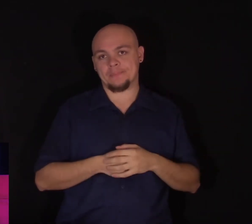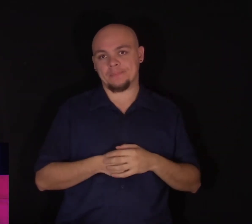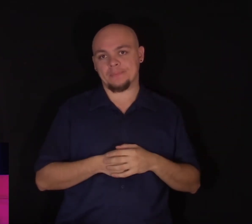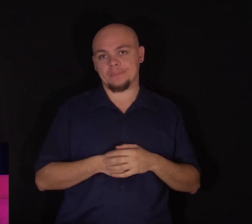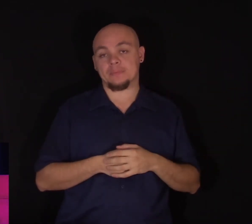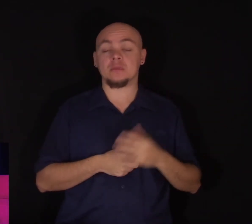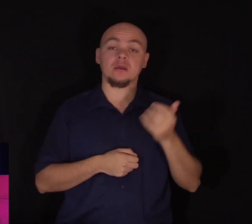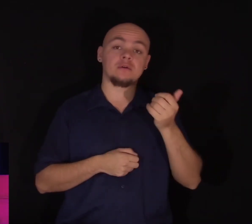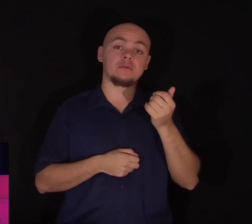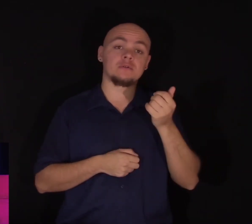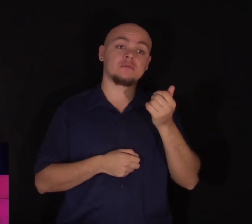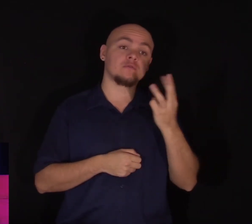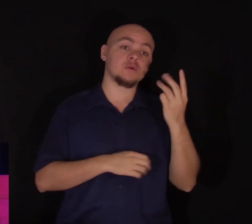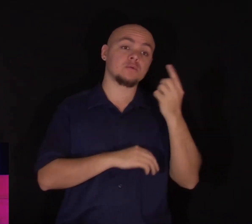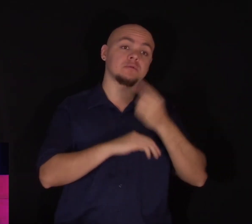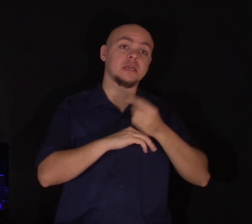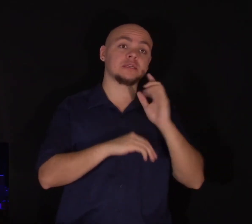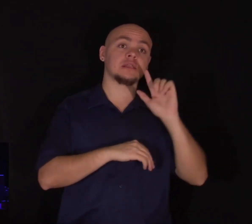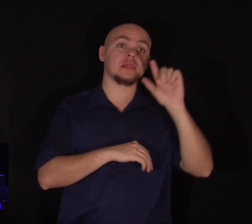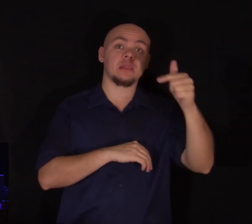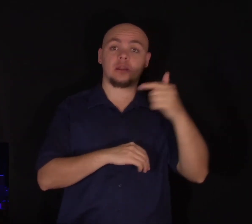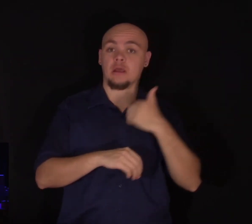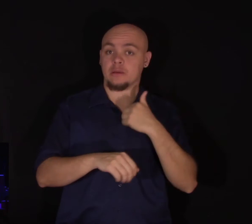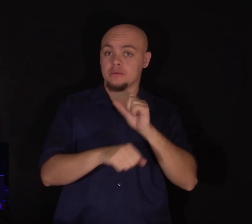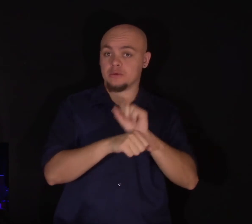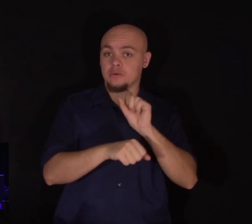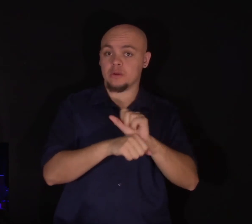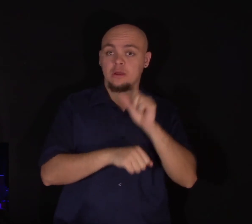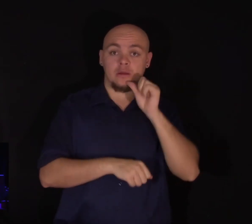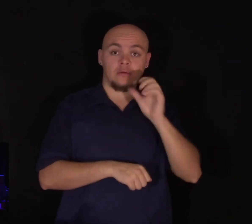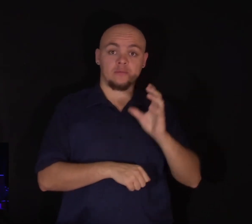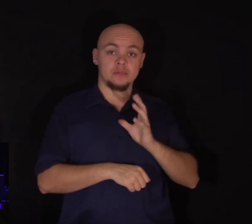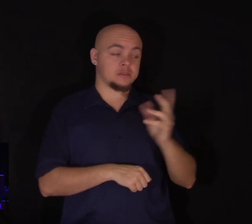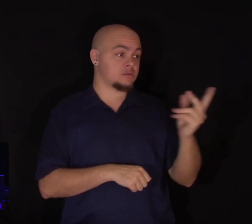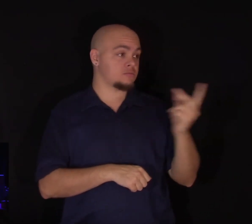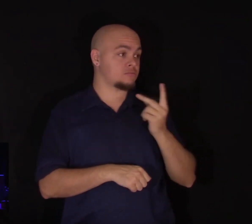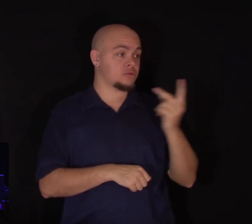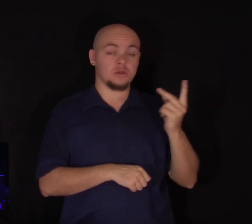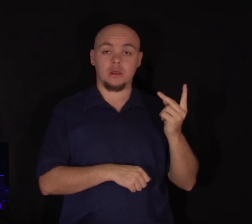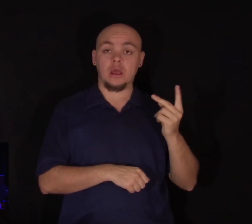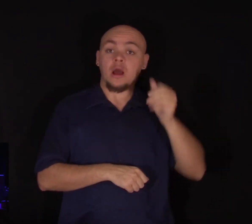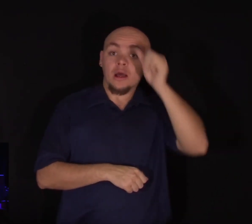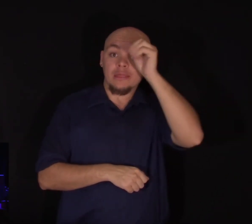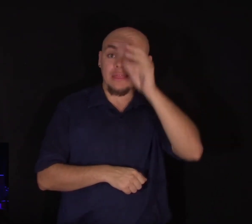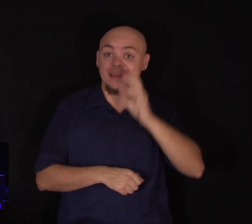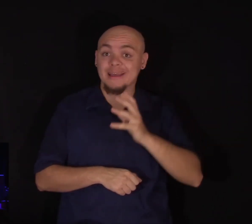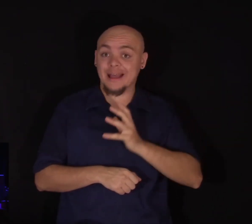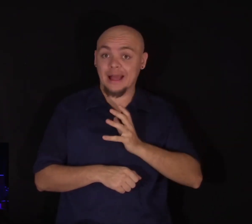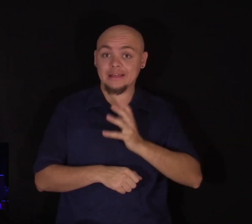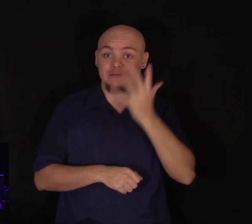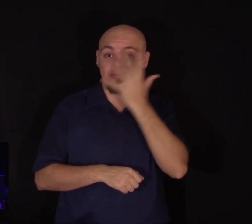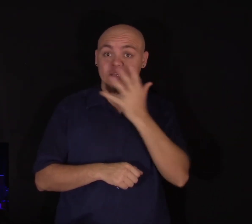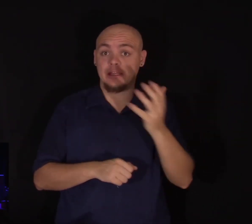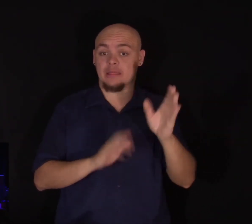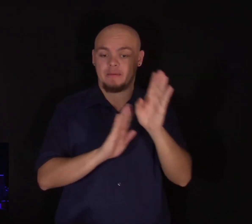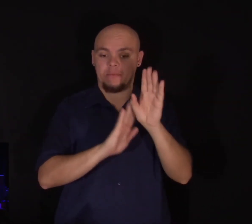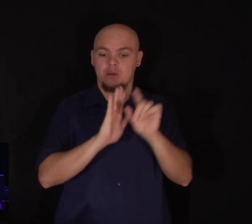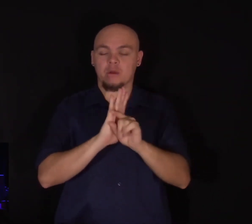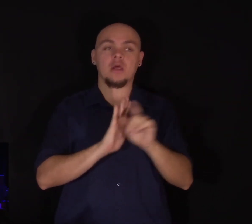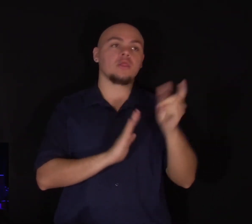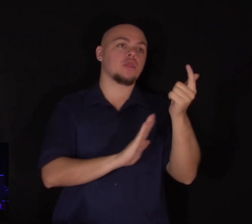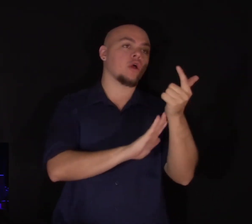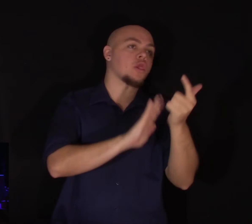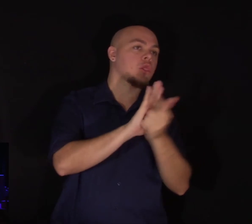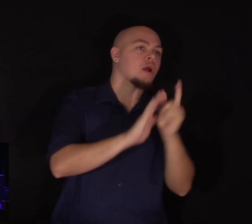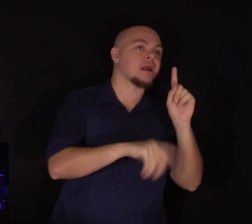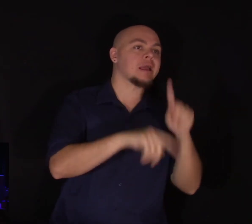A few days later, while I was at work, I put up this photo of me and my sister at the festival that happened to have the guys in the background. I thought, okay, the law can't help me, the police